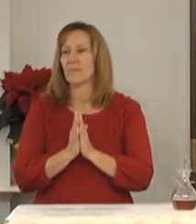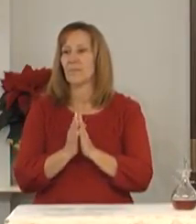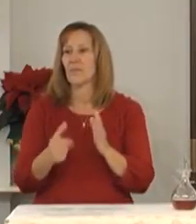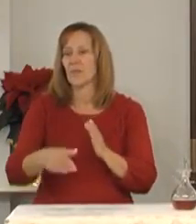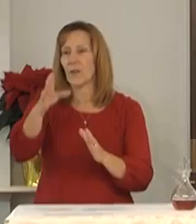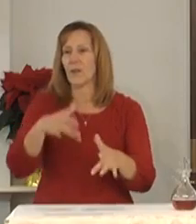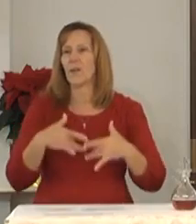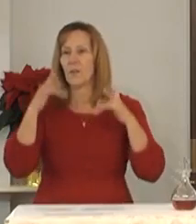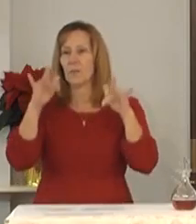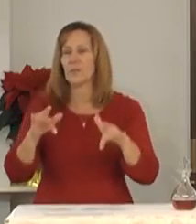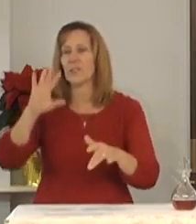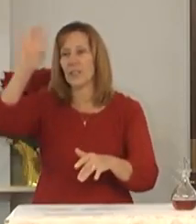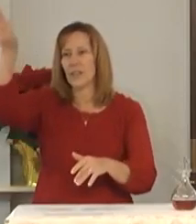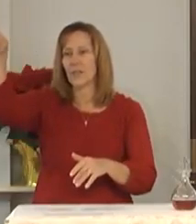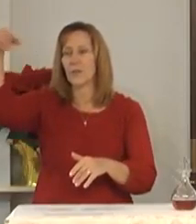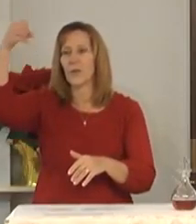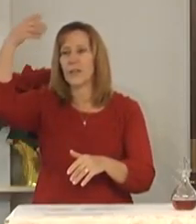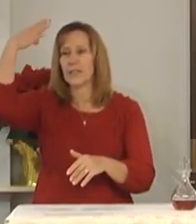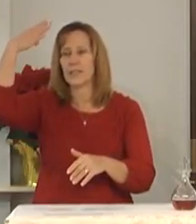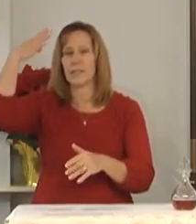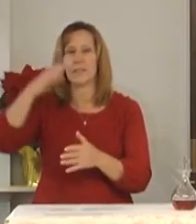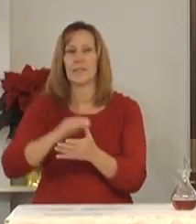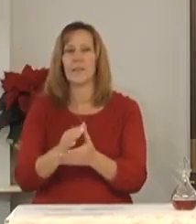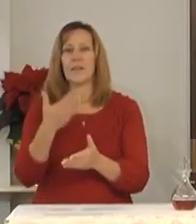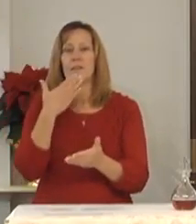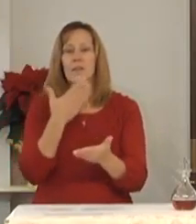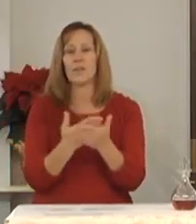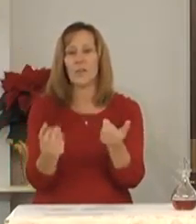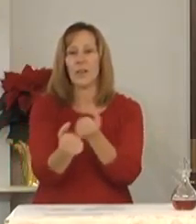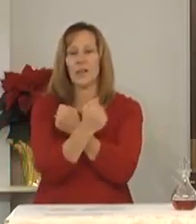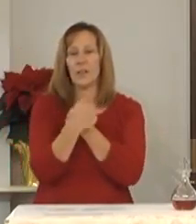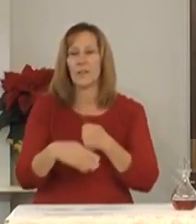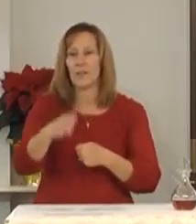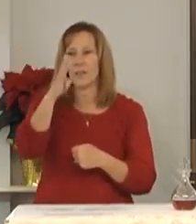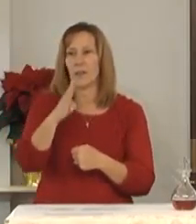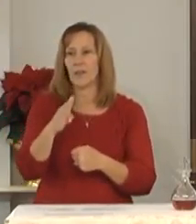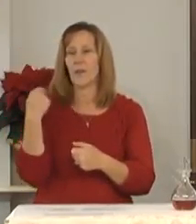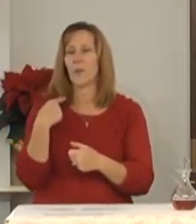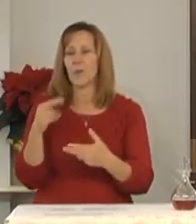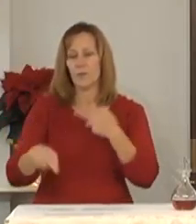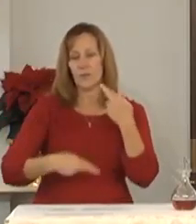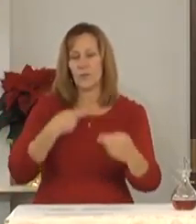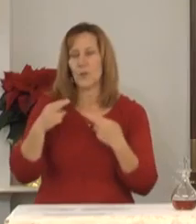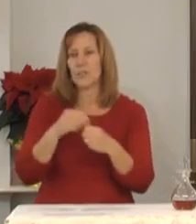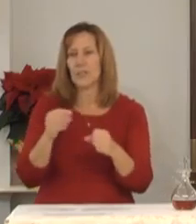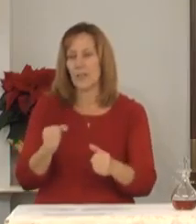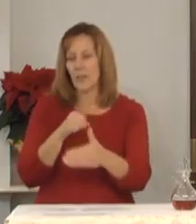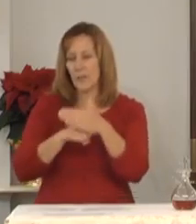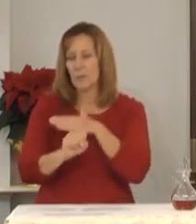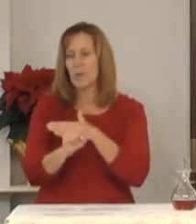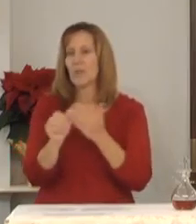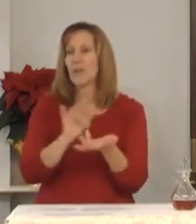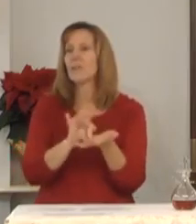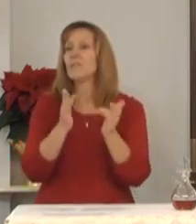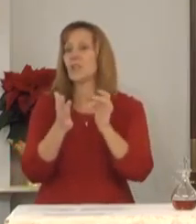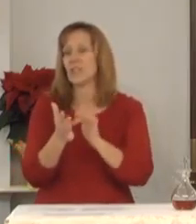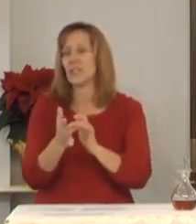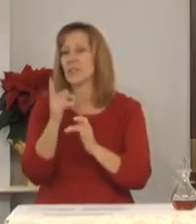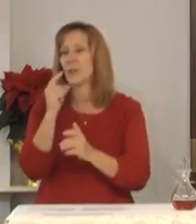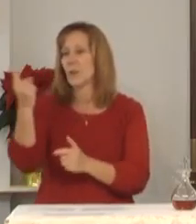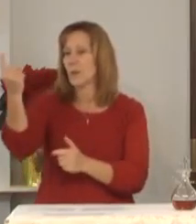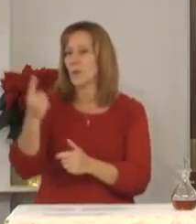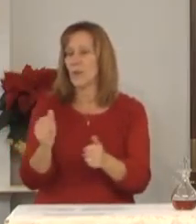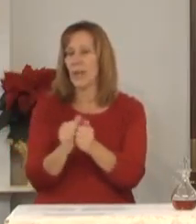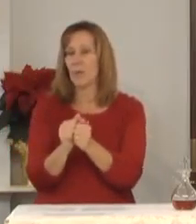God of mercy and grace, good and loving God, we rejoice in the birth of Jesus, who